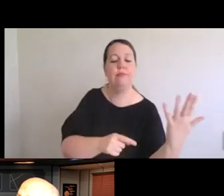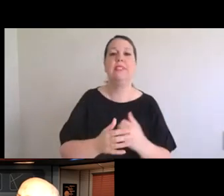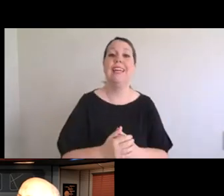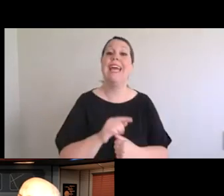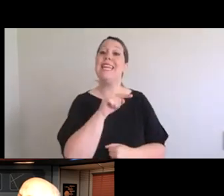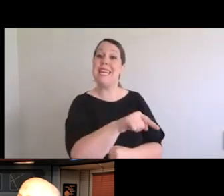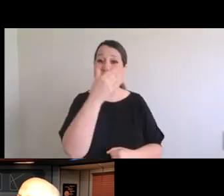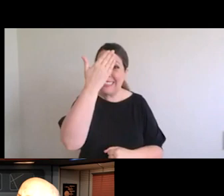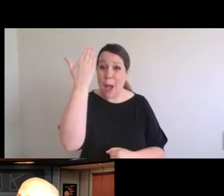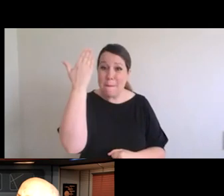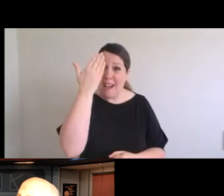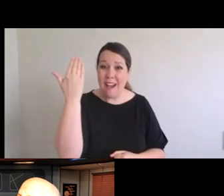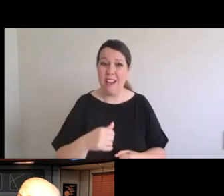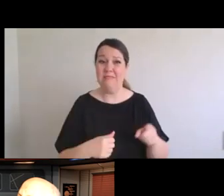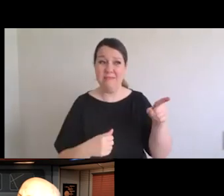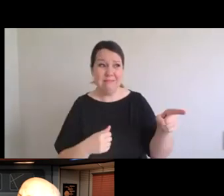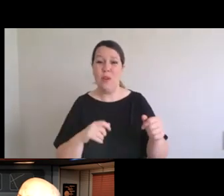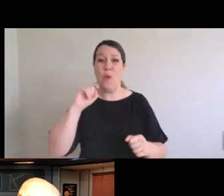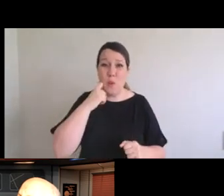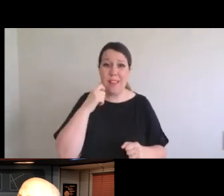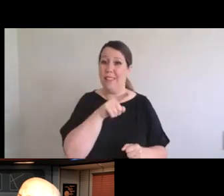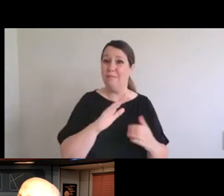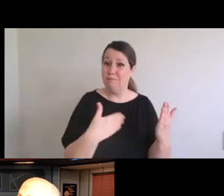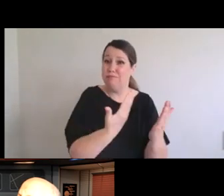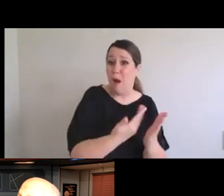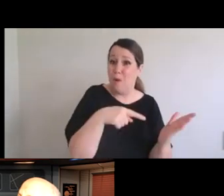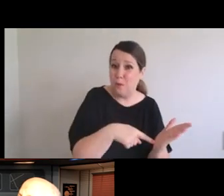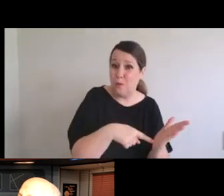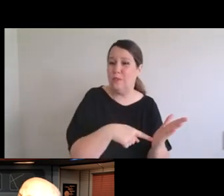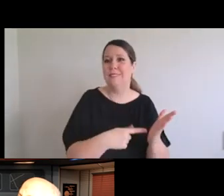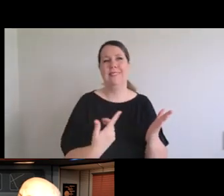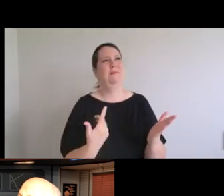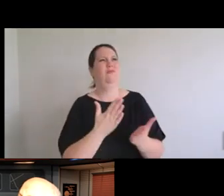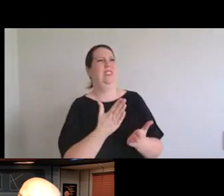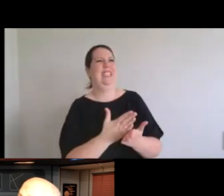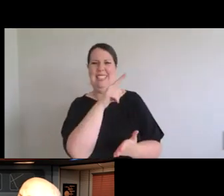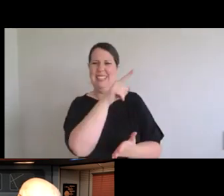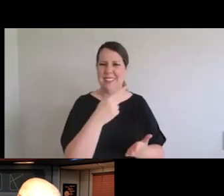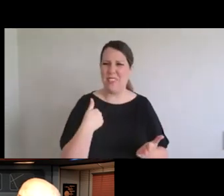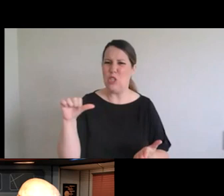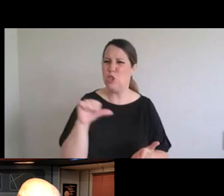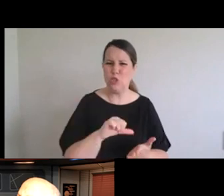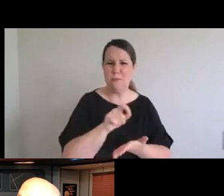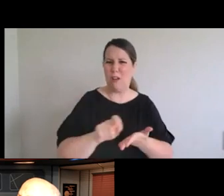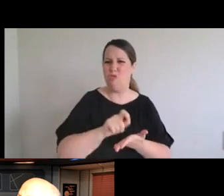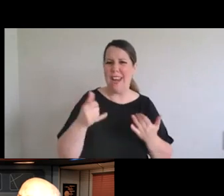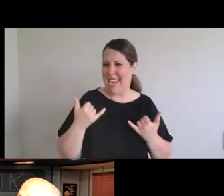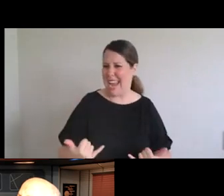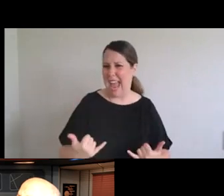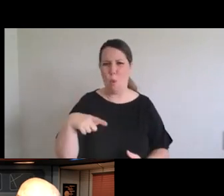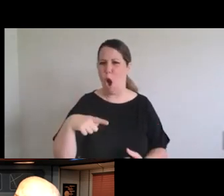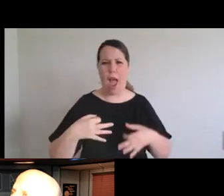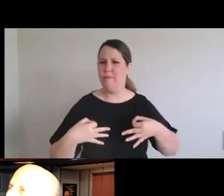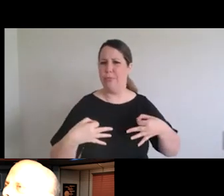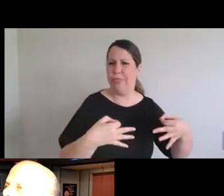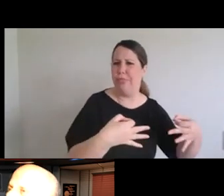what's going to take so long. Given how little is going to be in it, they should be able to write it now if it isn't written already. But